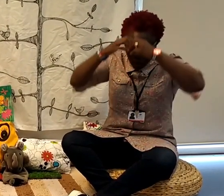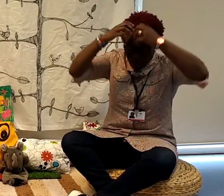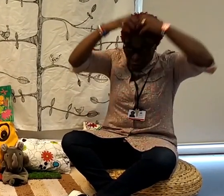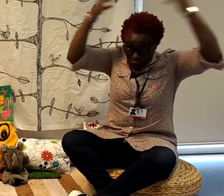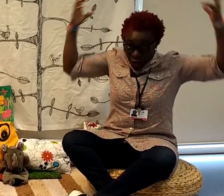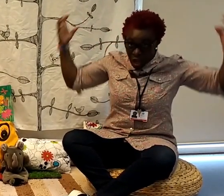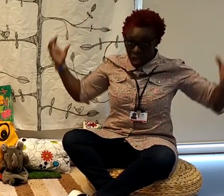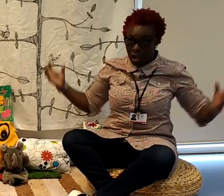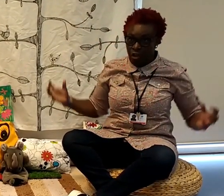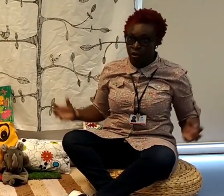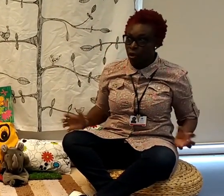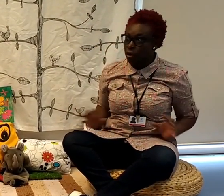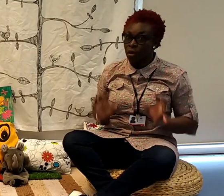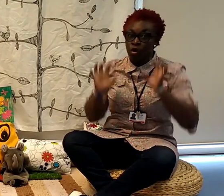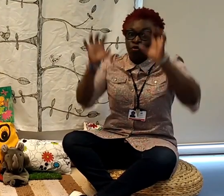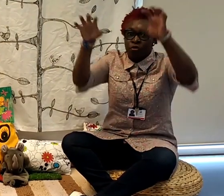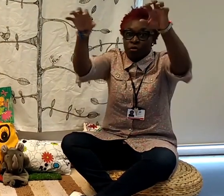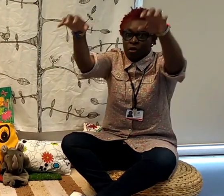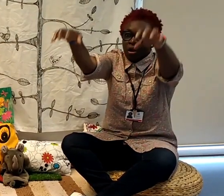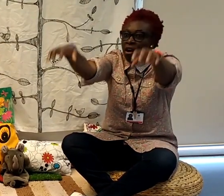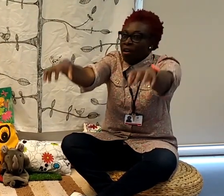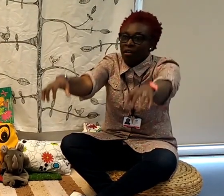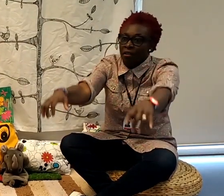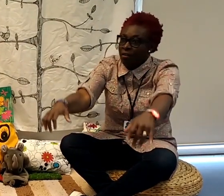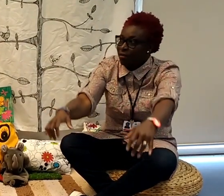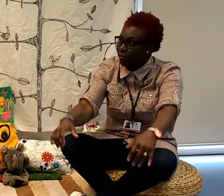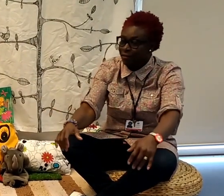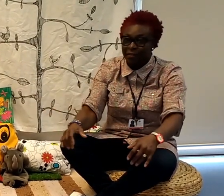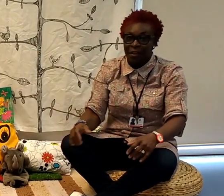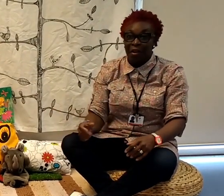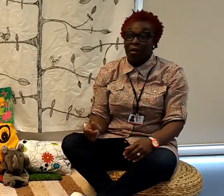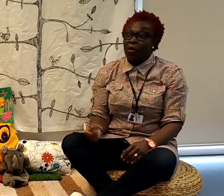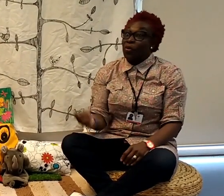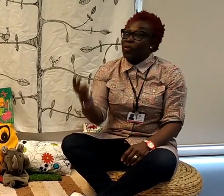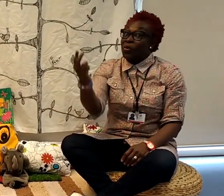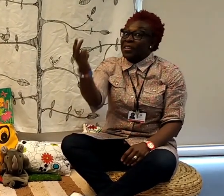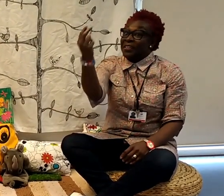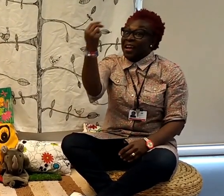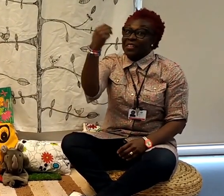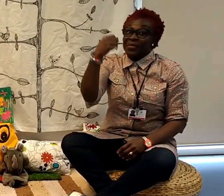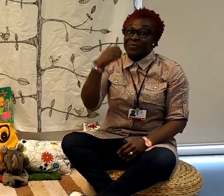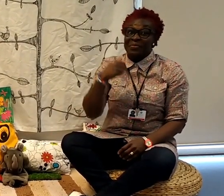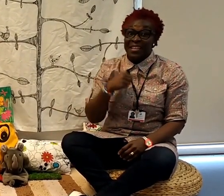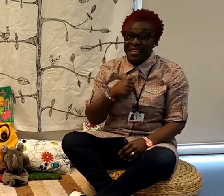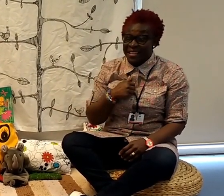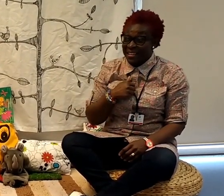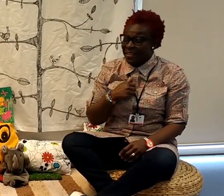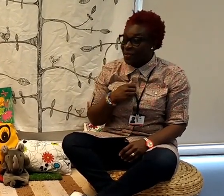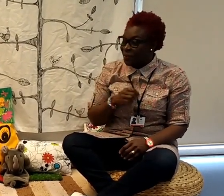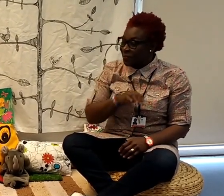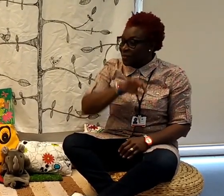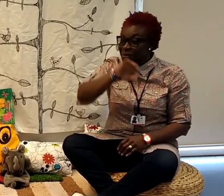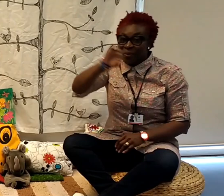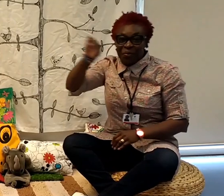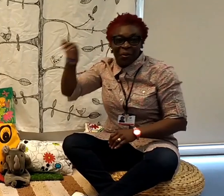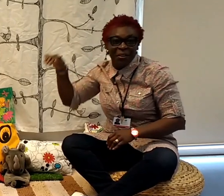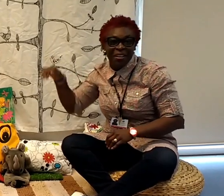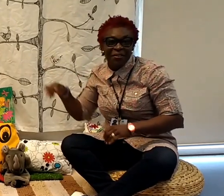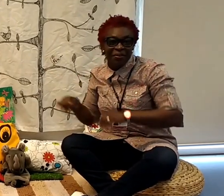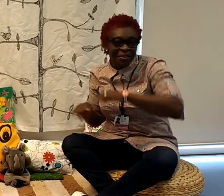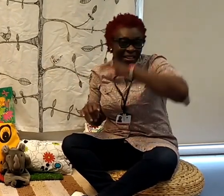a lion roar, looking at me.